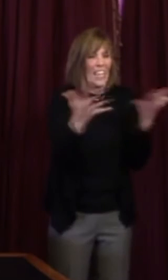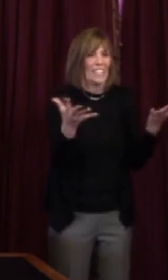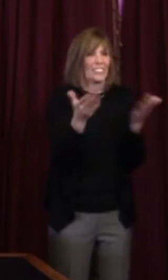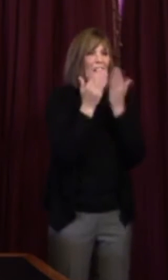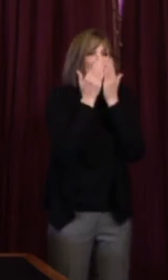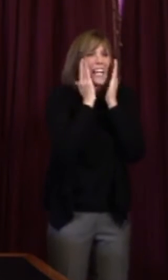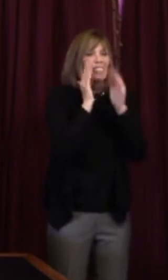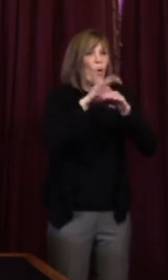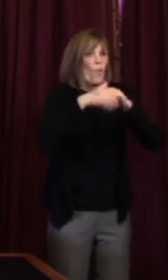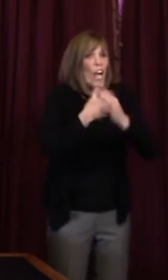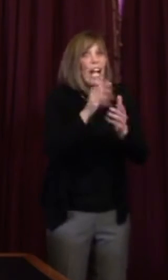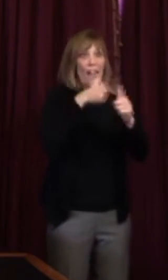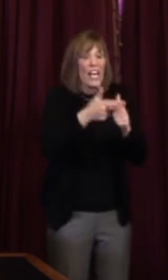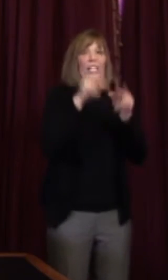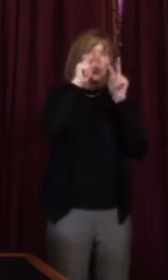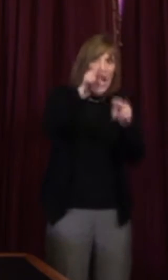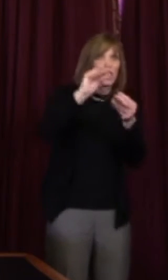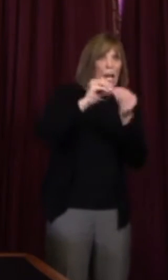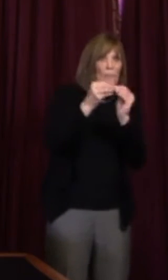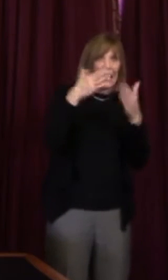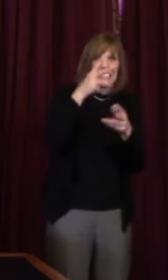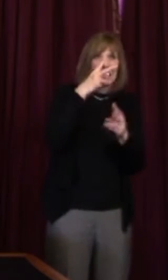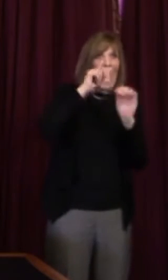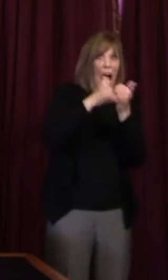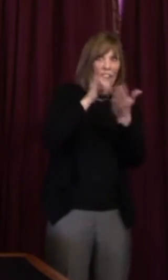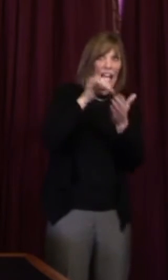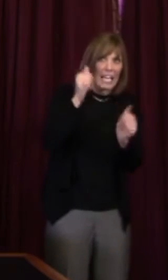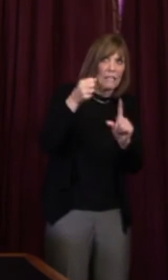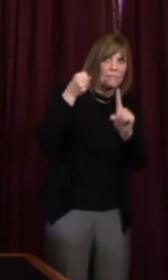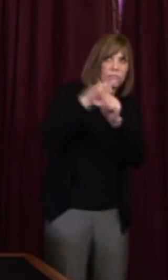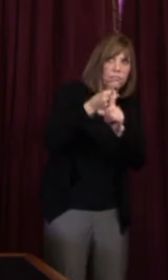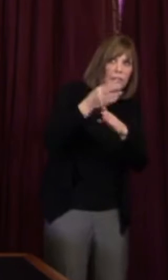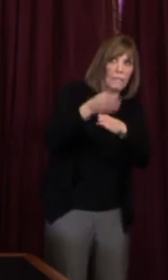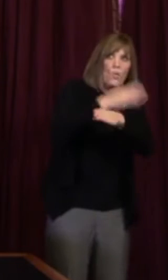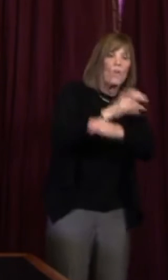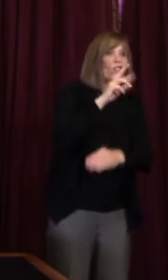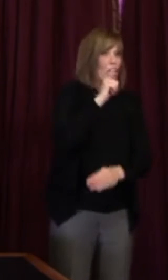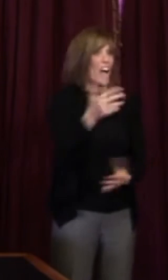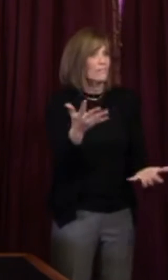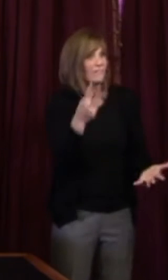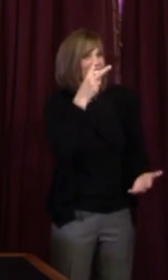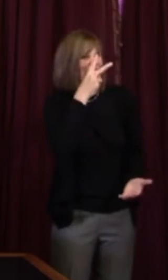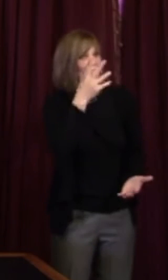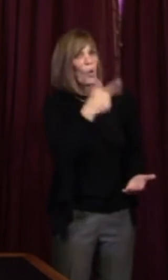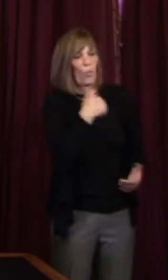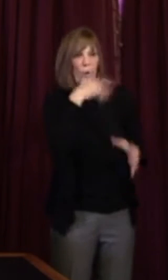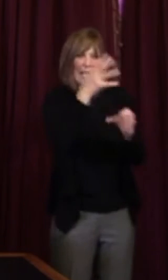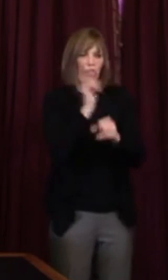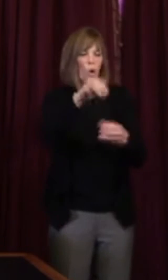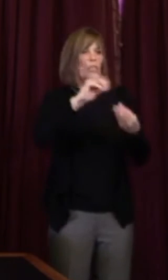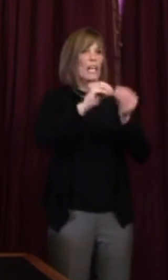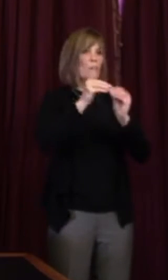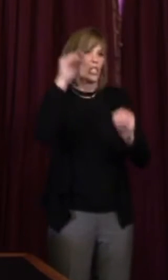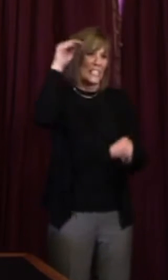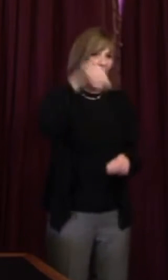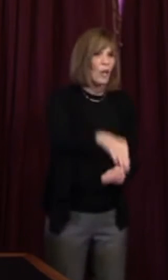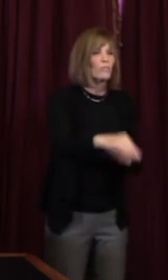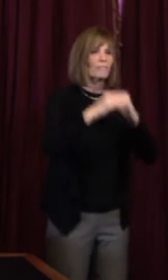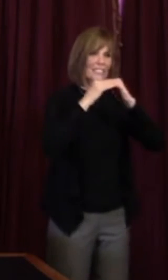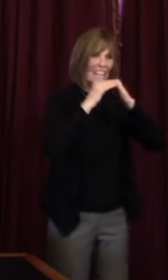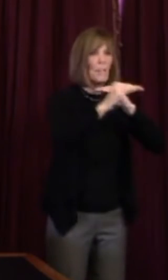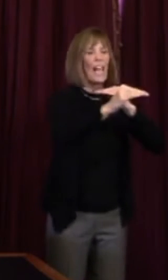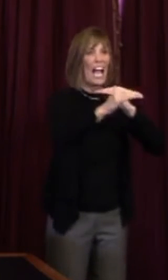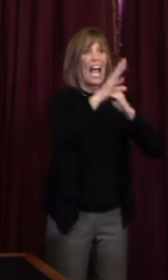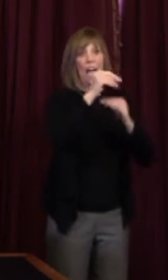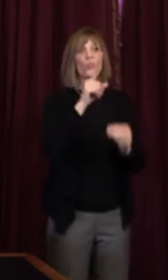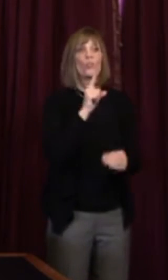do, and then let's watch it. Let's see how it can be effective, and let's together help get those numbers down, stabilize it, bend the curve,